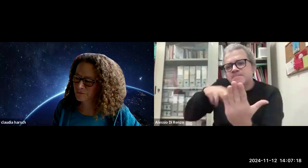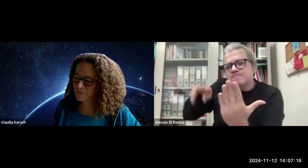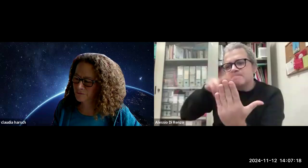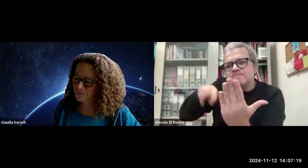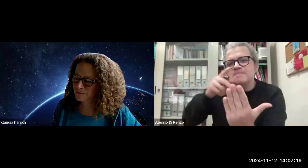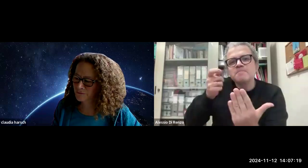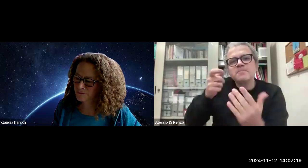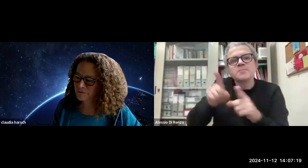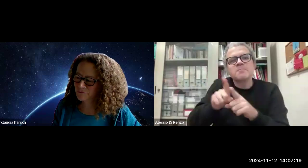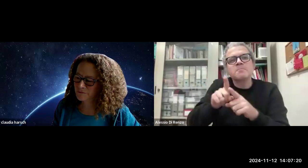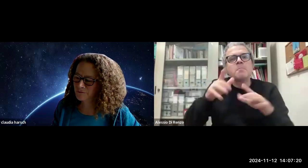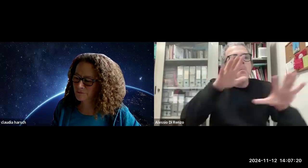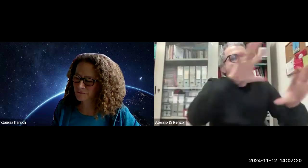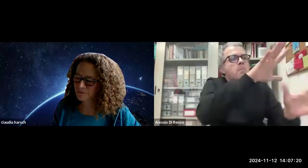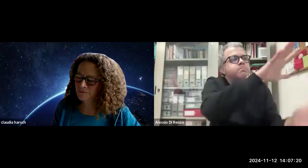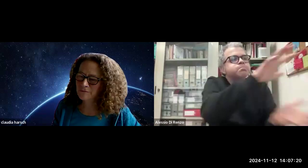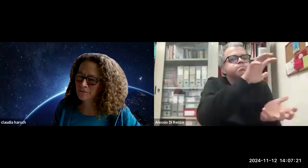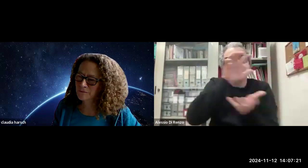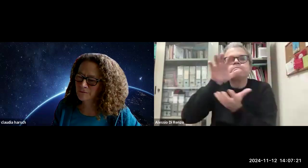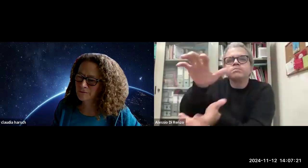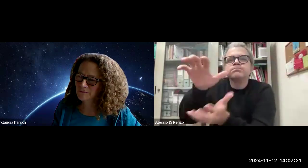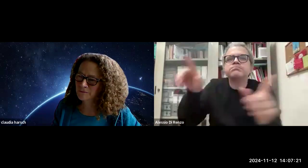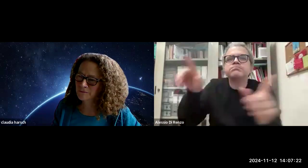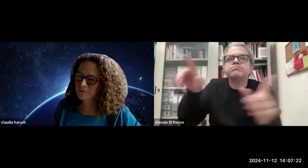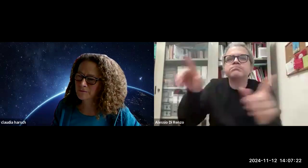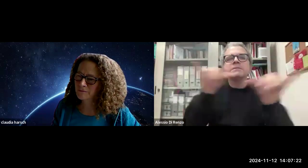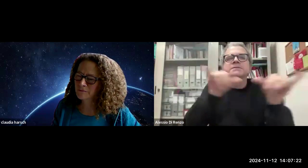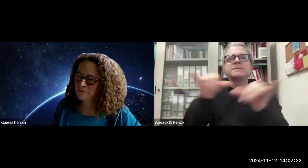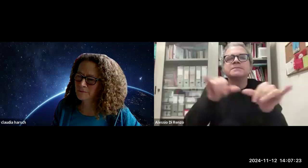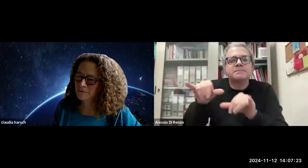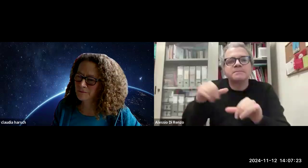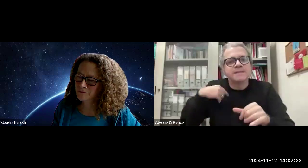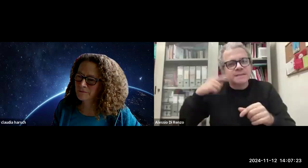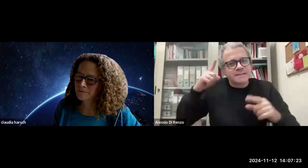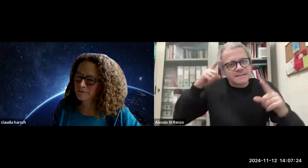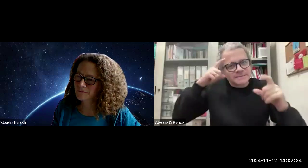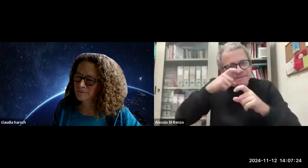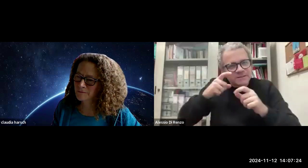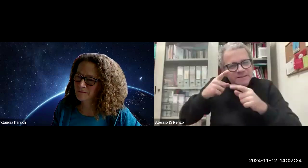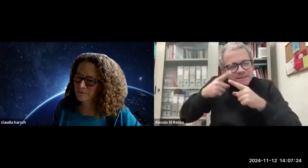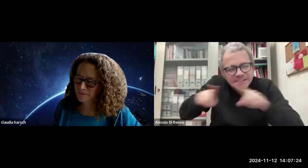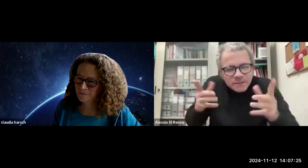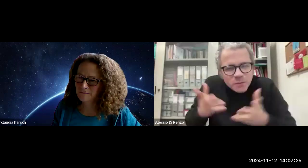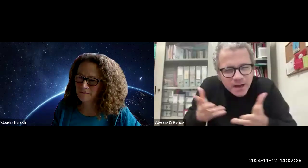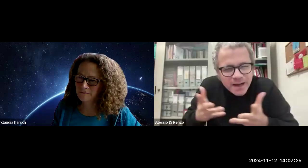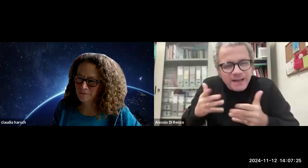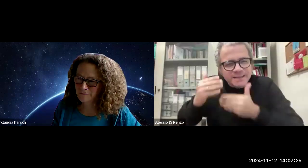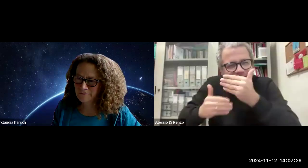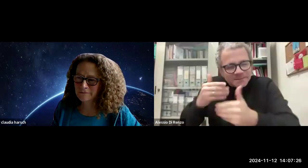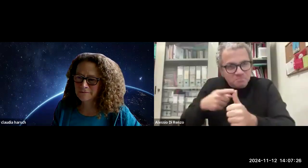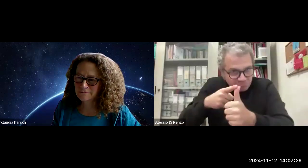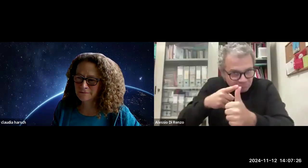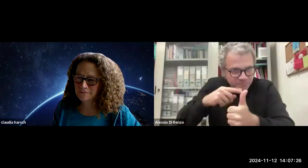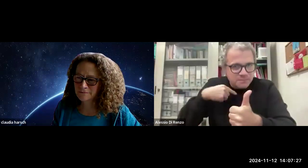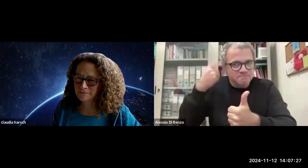emerging information about how to adapt our testing and to different